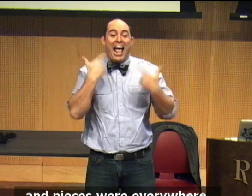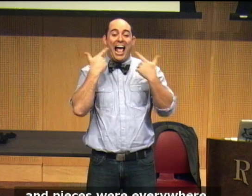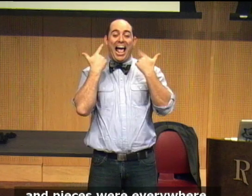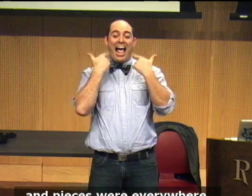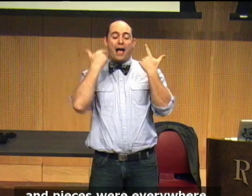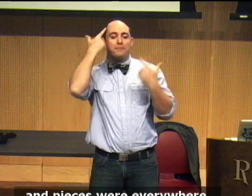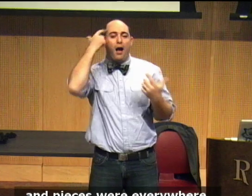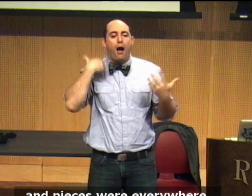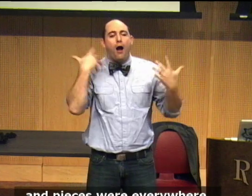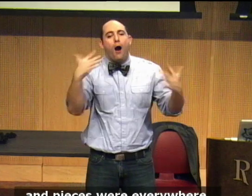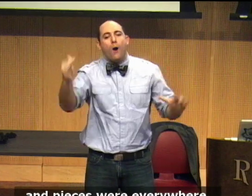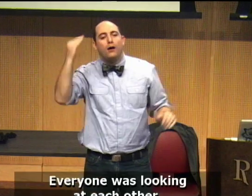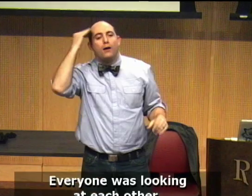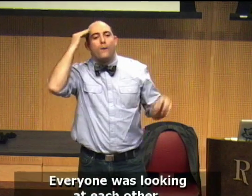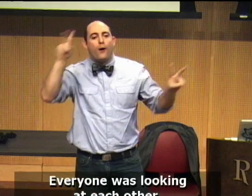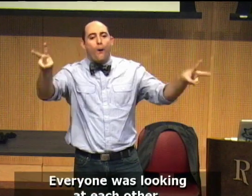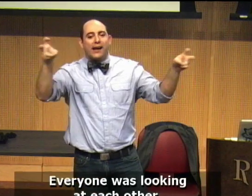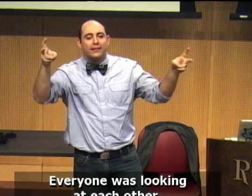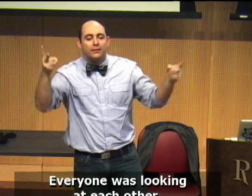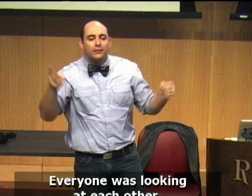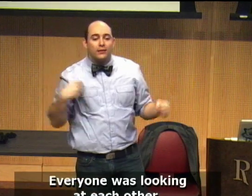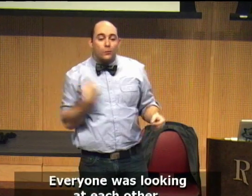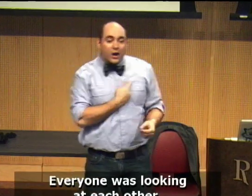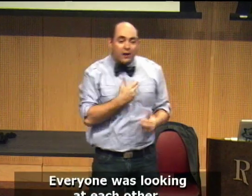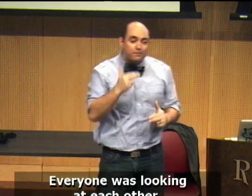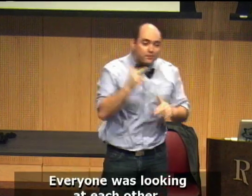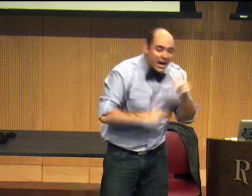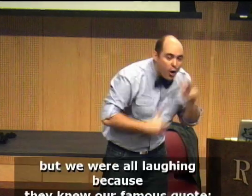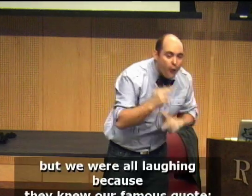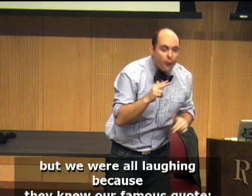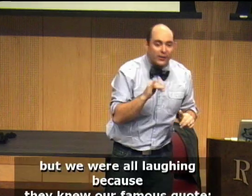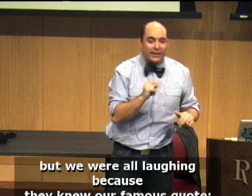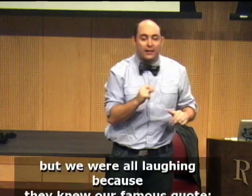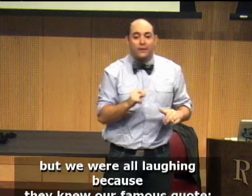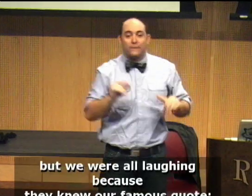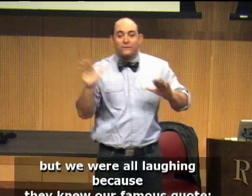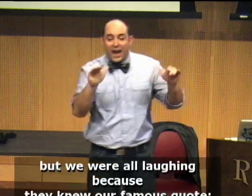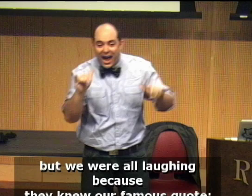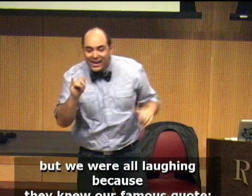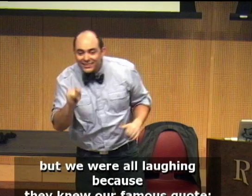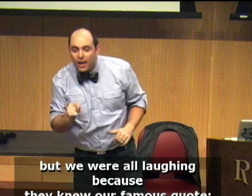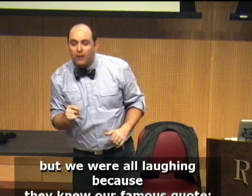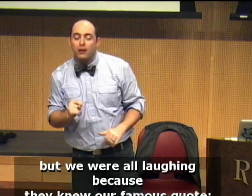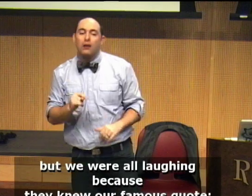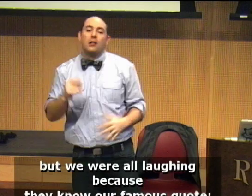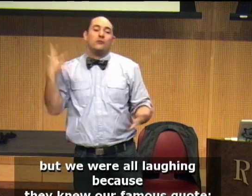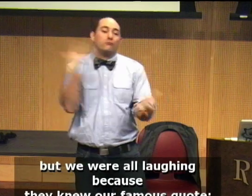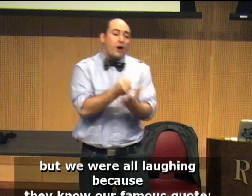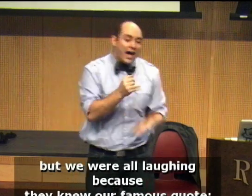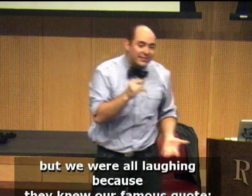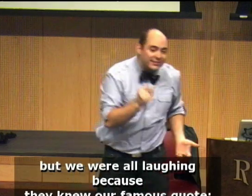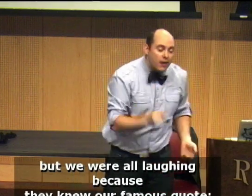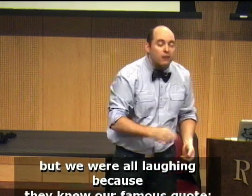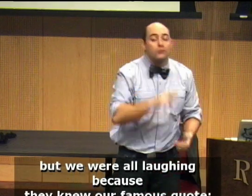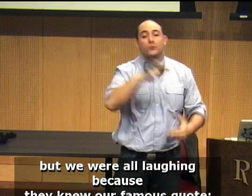everywhere. Everyone was looking at each other, but we were all laughing because they knew our famous